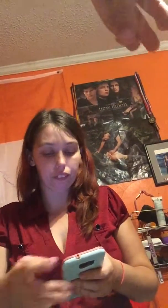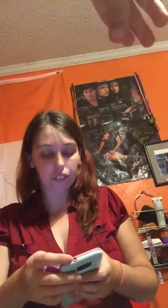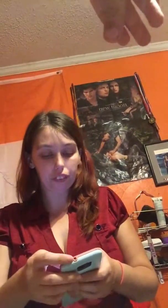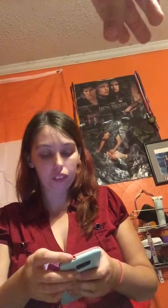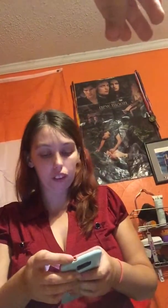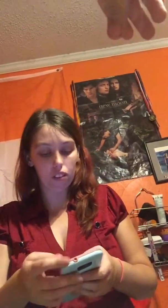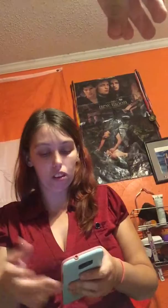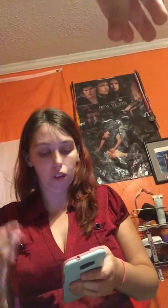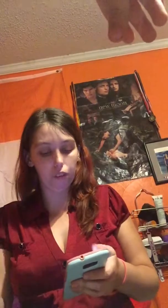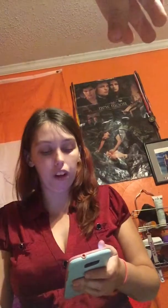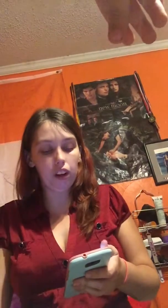So,